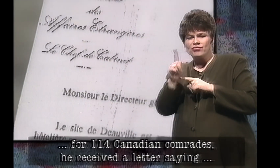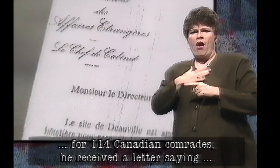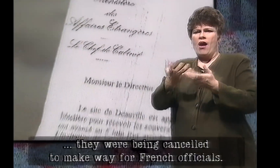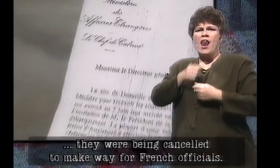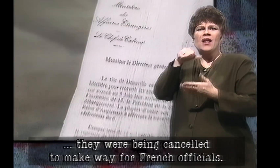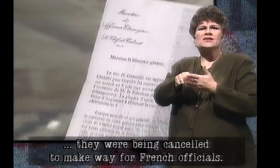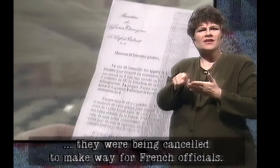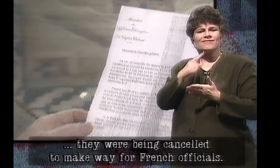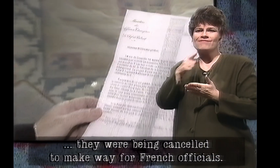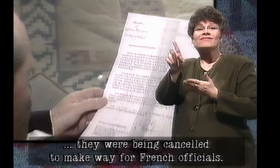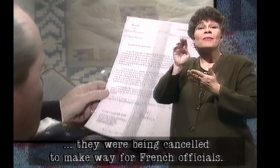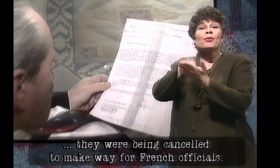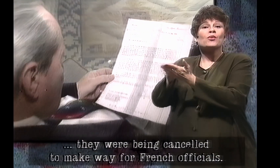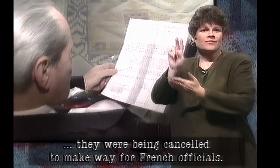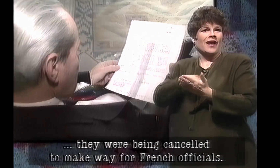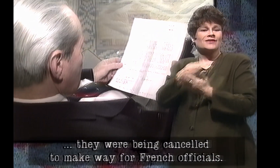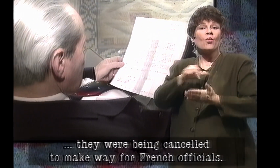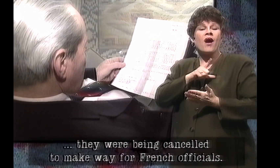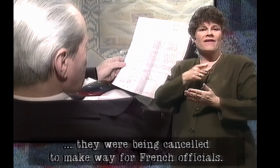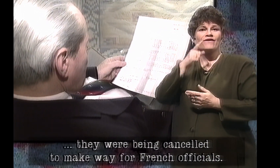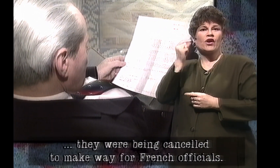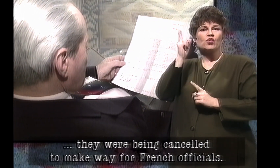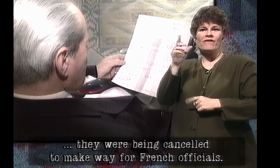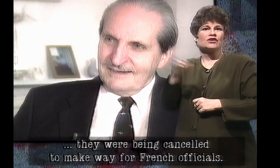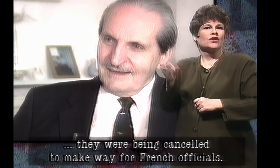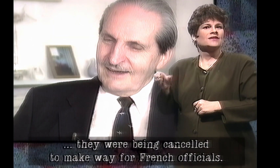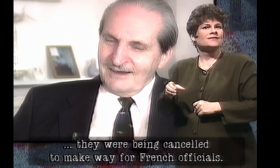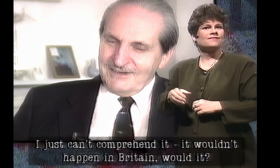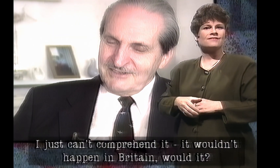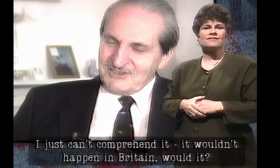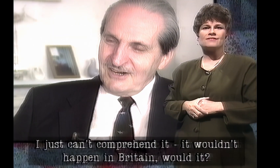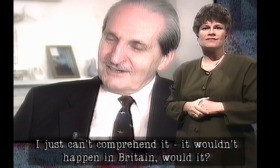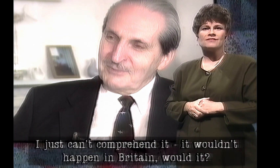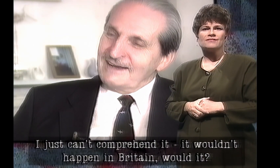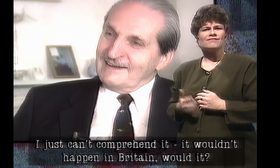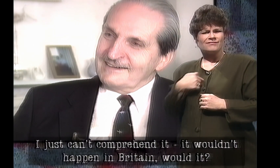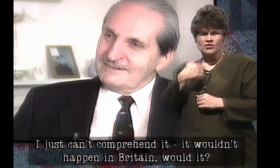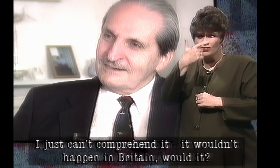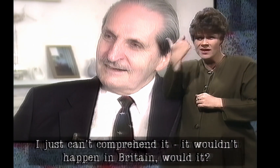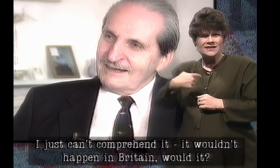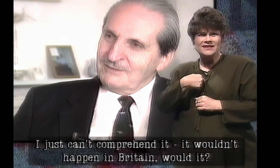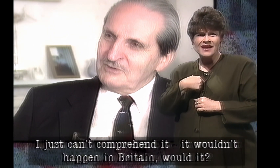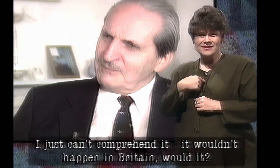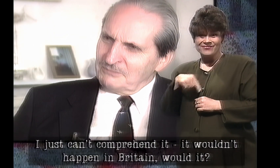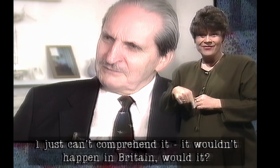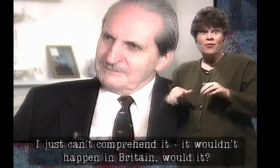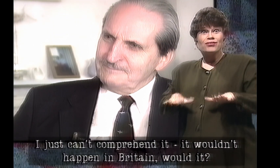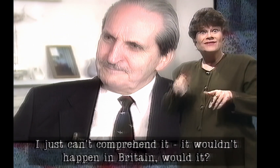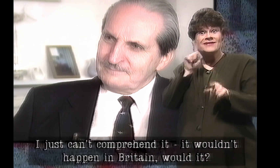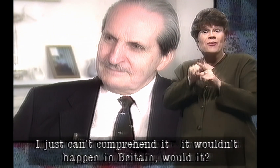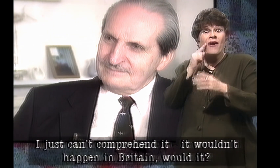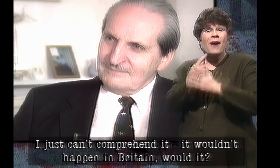letter saying they were being cancelled to make way for French officials. I just can't comprehend it. It wouldn't happen in Britain,